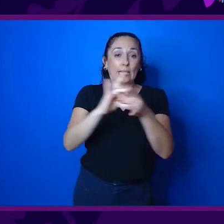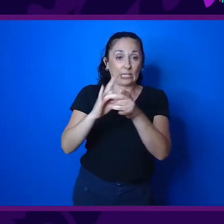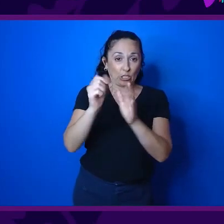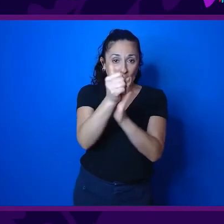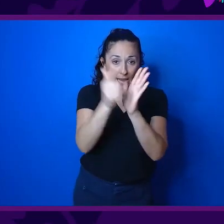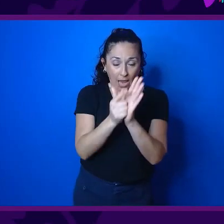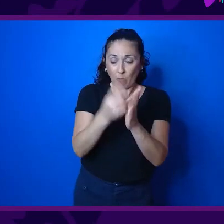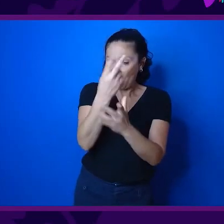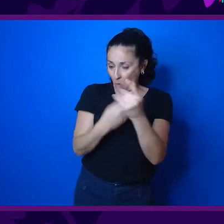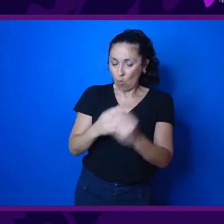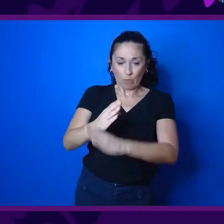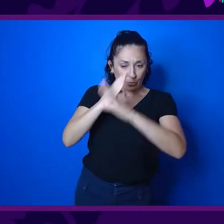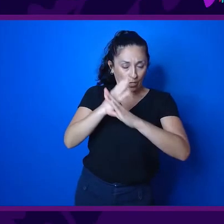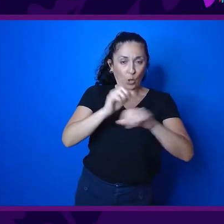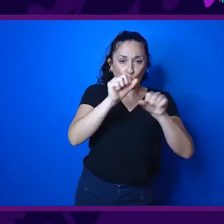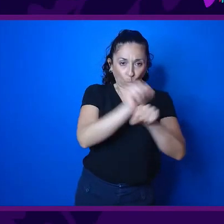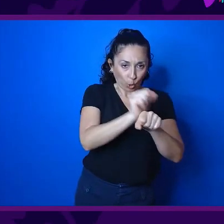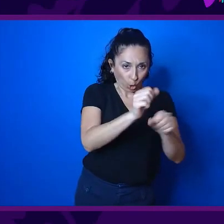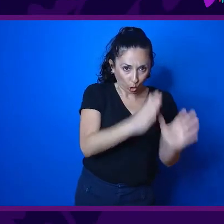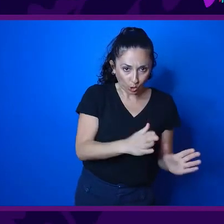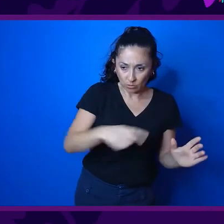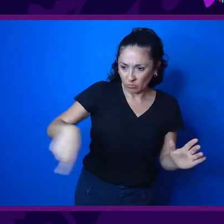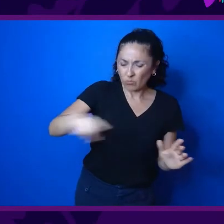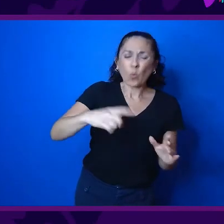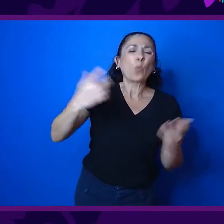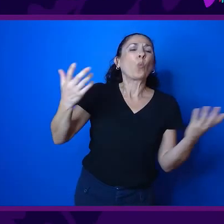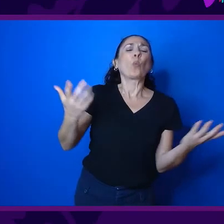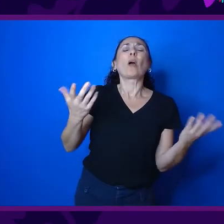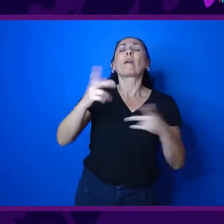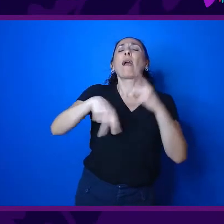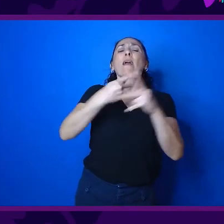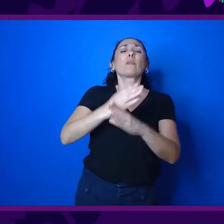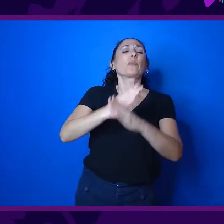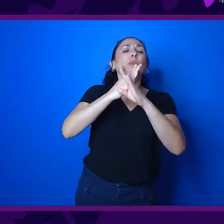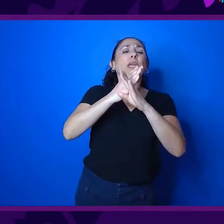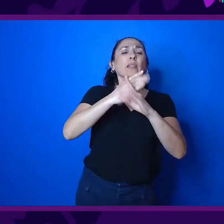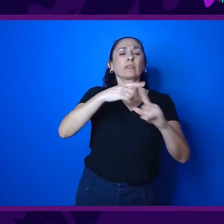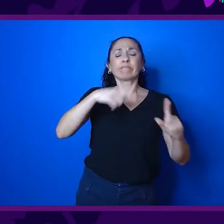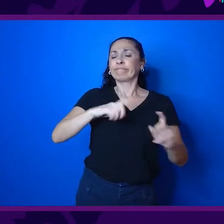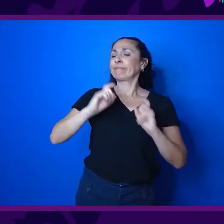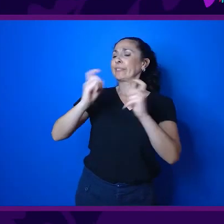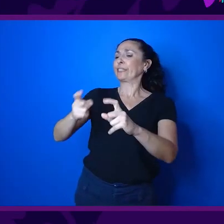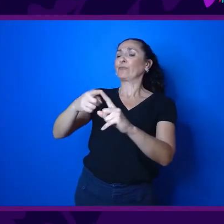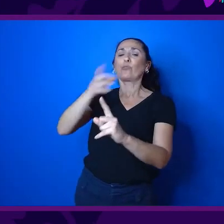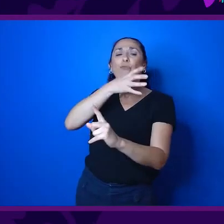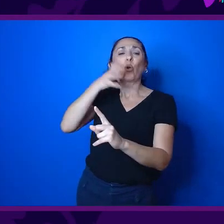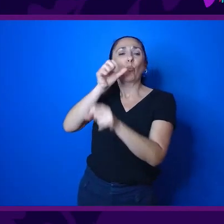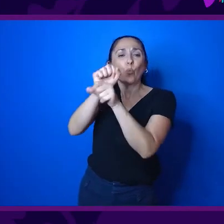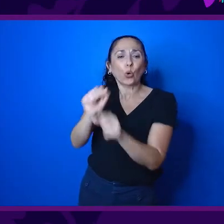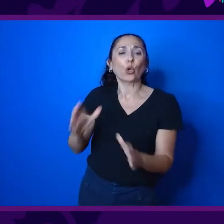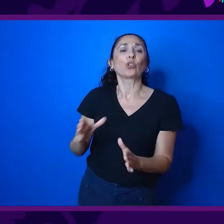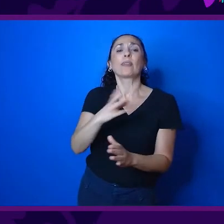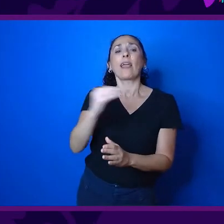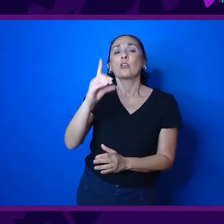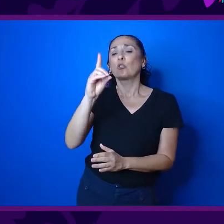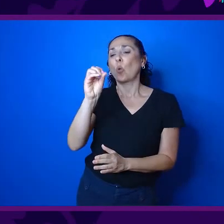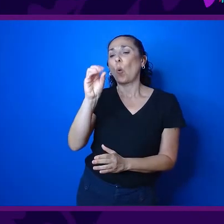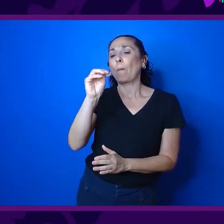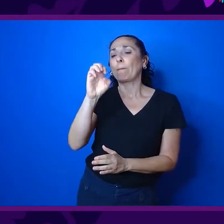protected workers. So what kind of protection did that give to farm workers and domestic workers like maids?